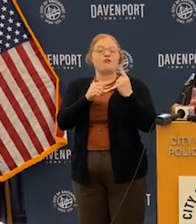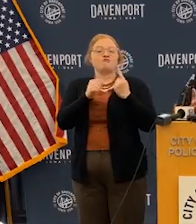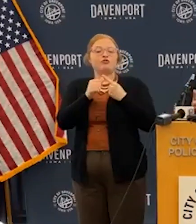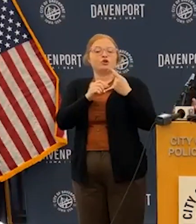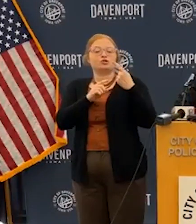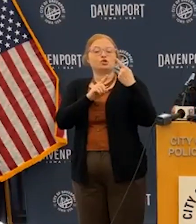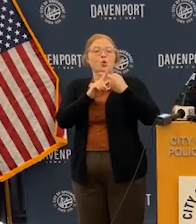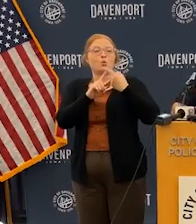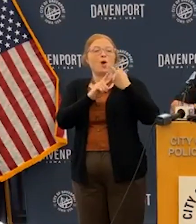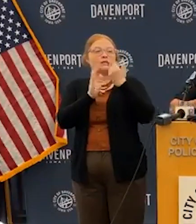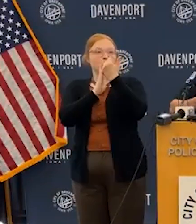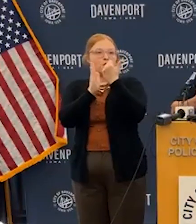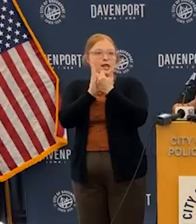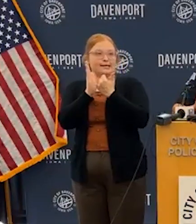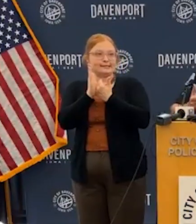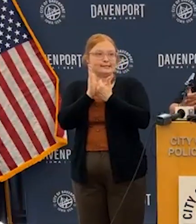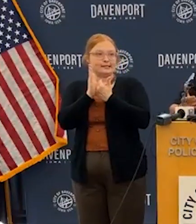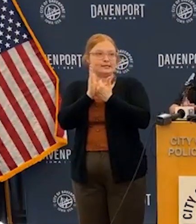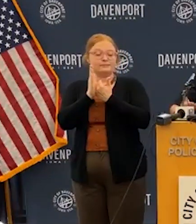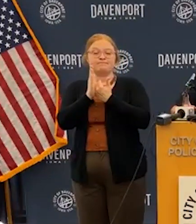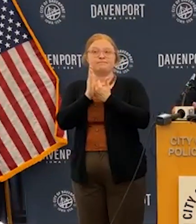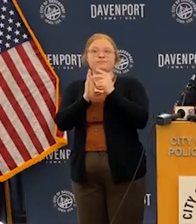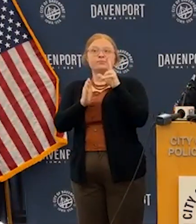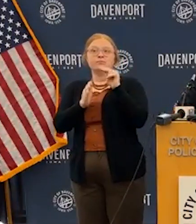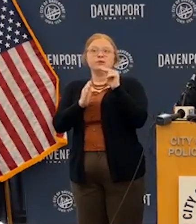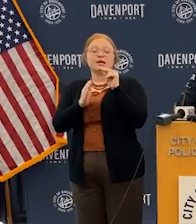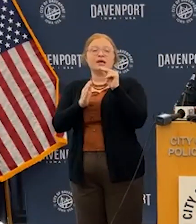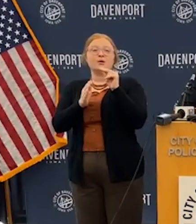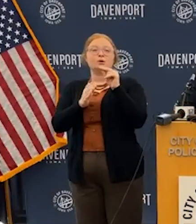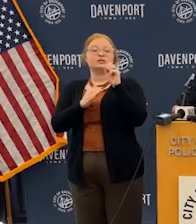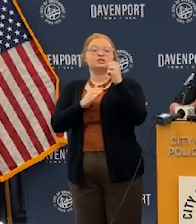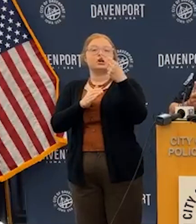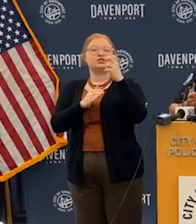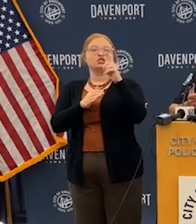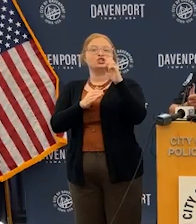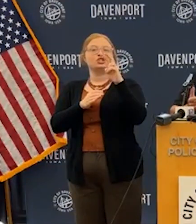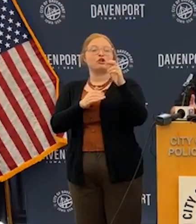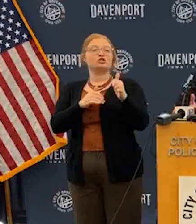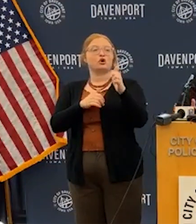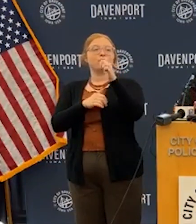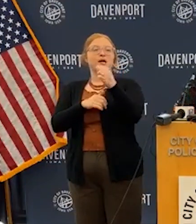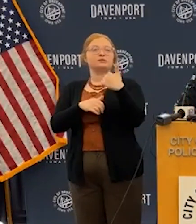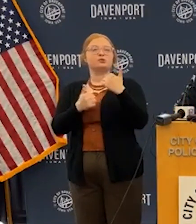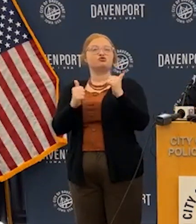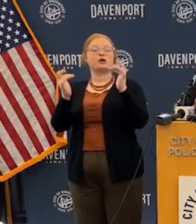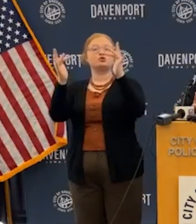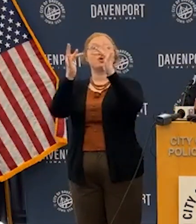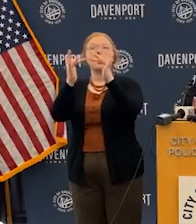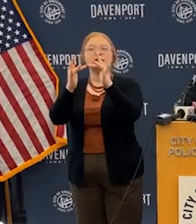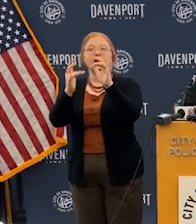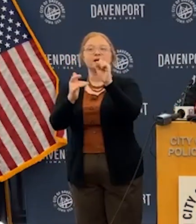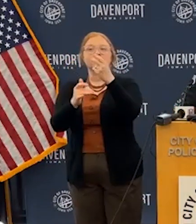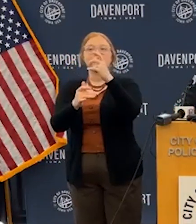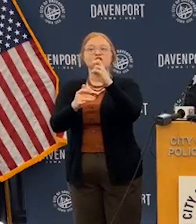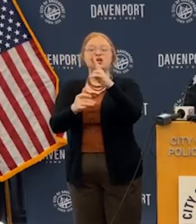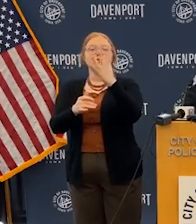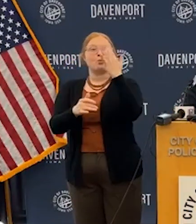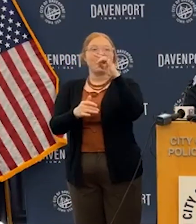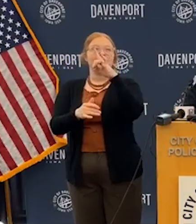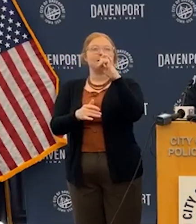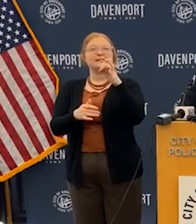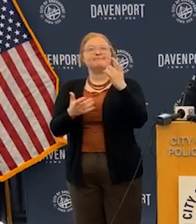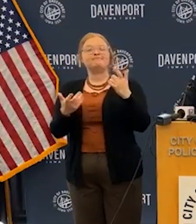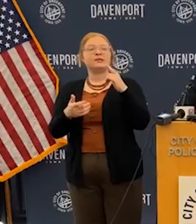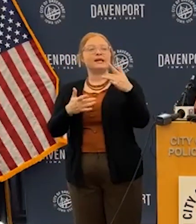a shelter placement. So we're working with the shelter to find that evidence. It wasn't uncommon for him not to check in. And again, we are